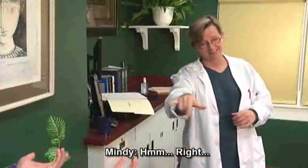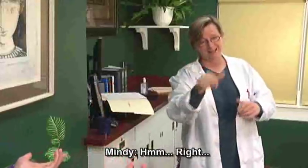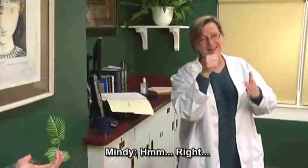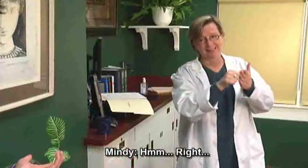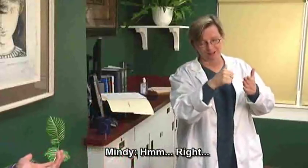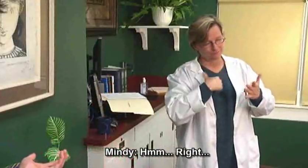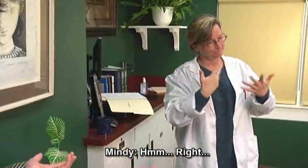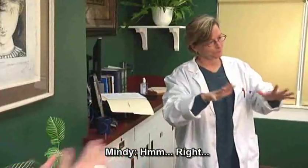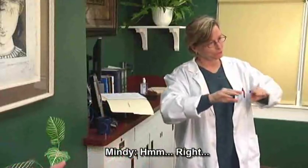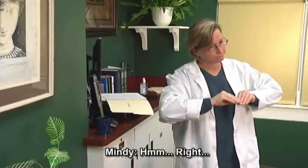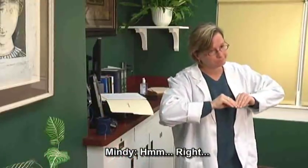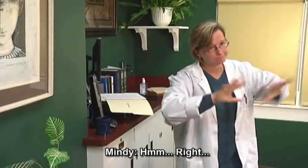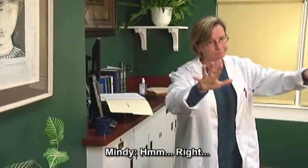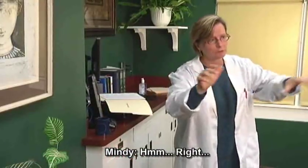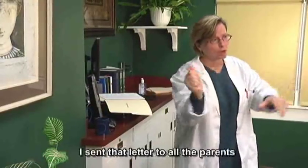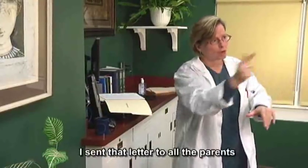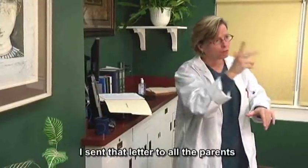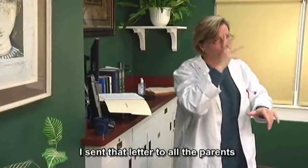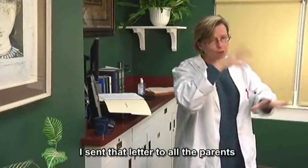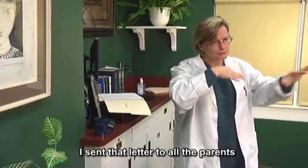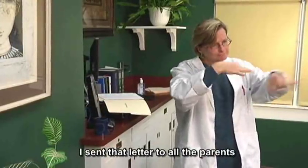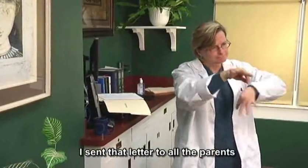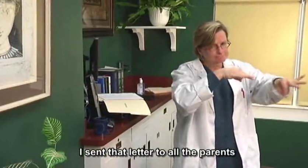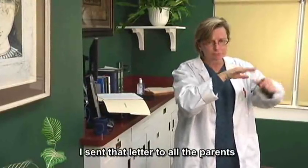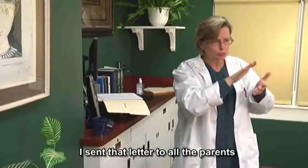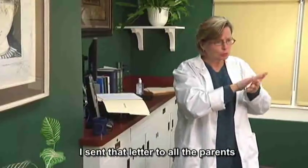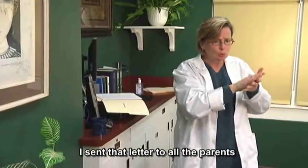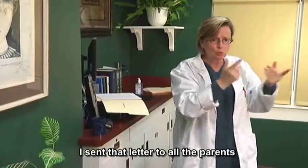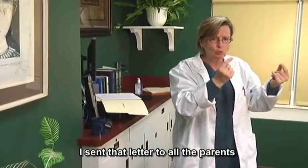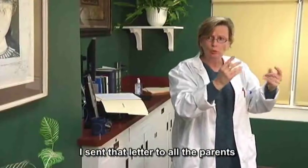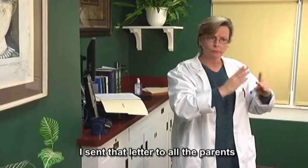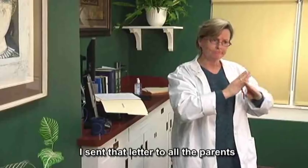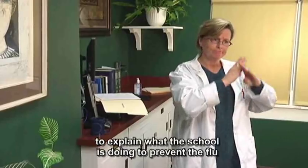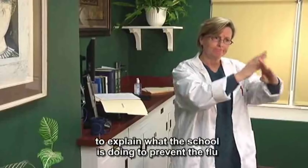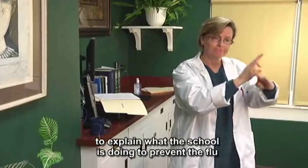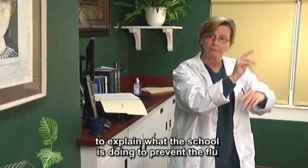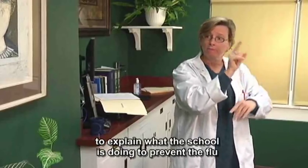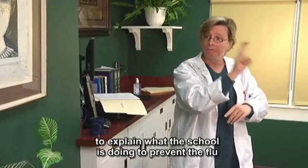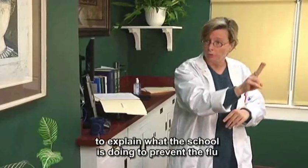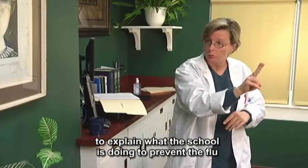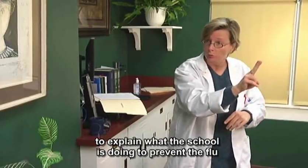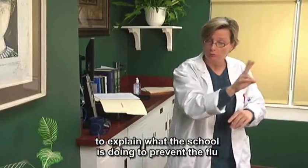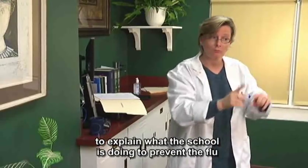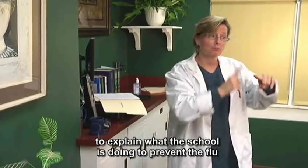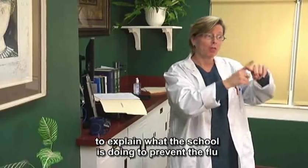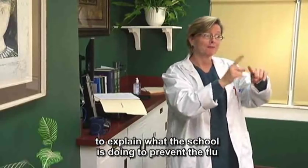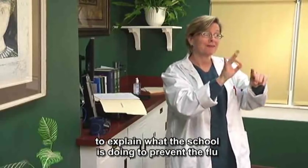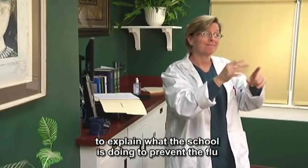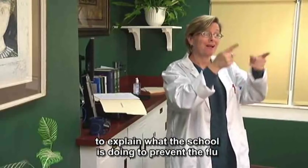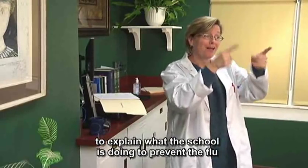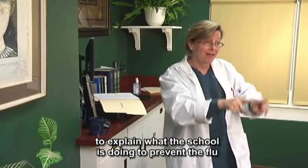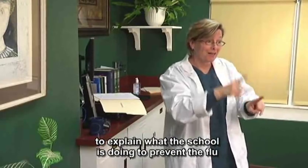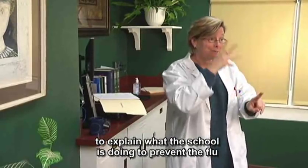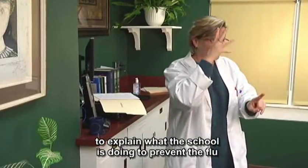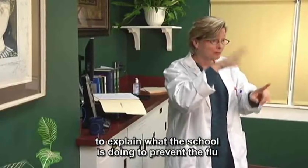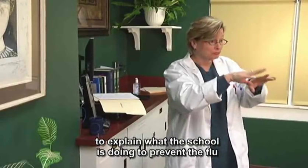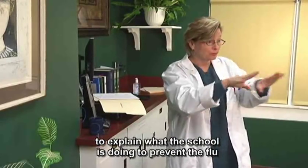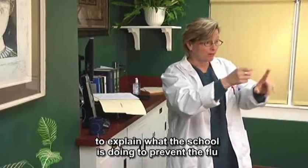right i sent that letter to all the parents to explain what the school is doing to prevent the flu and